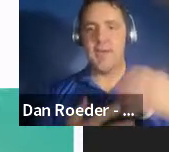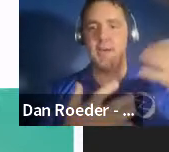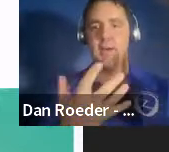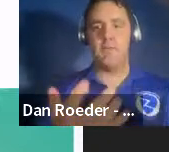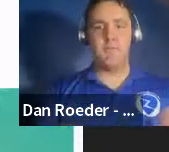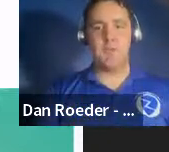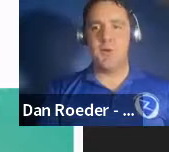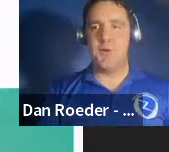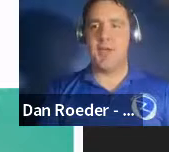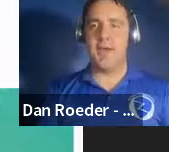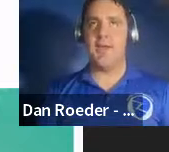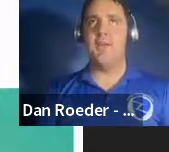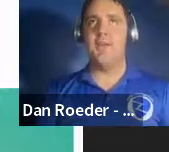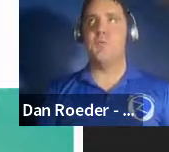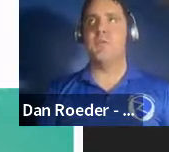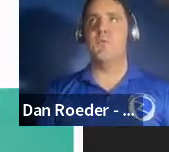pathway,